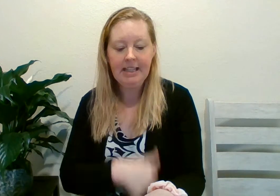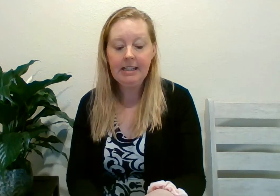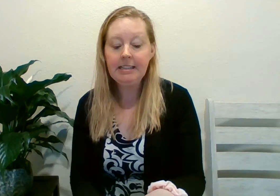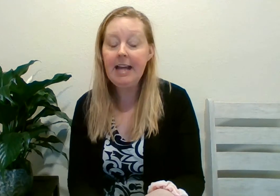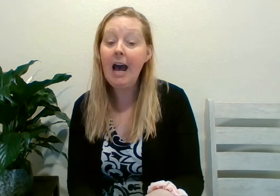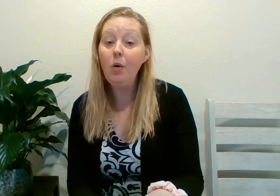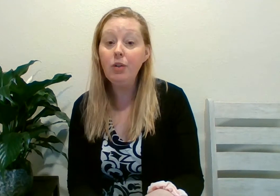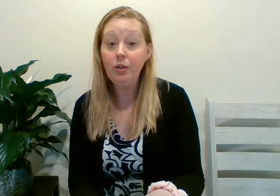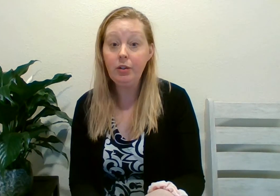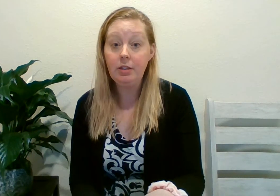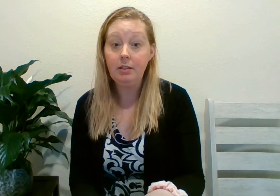Cloud could.